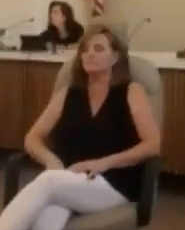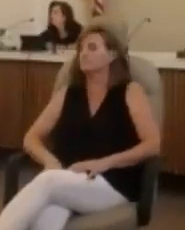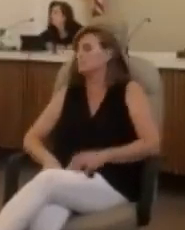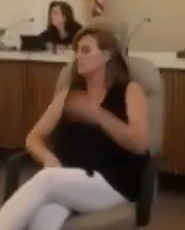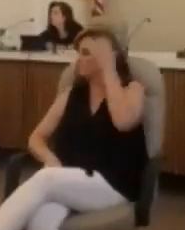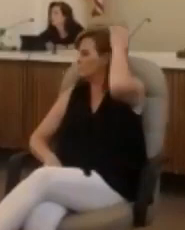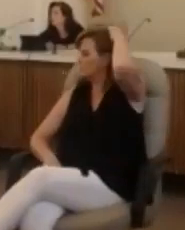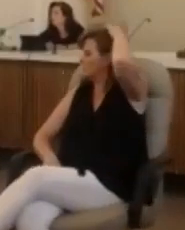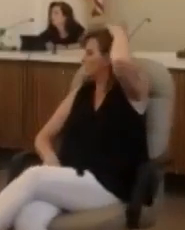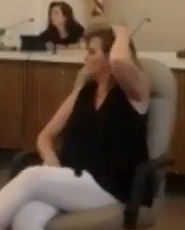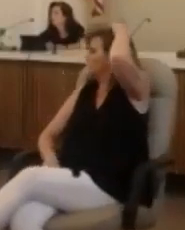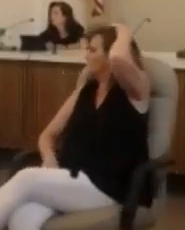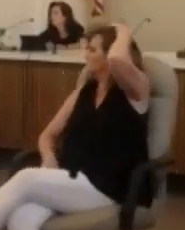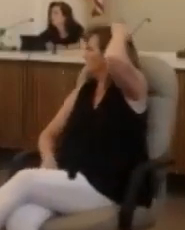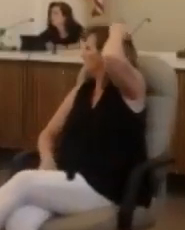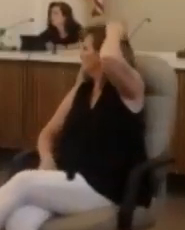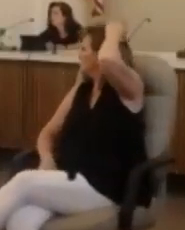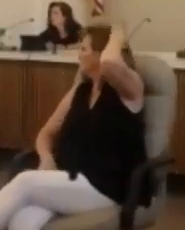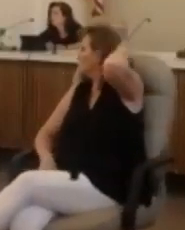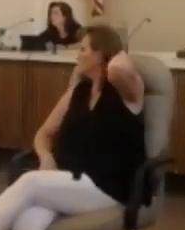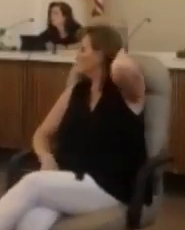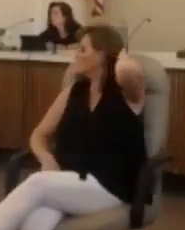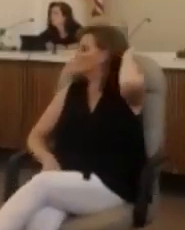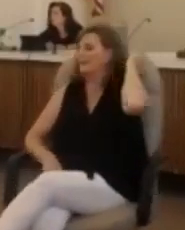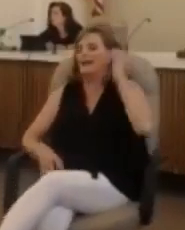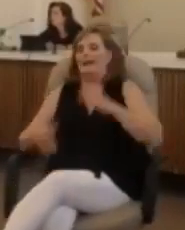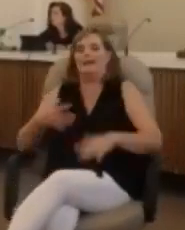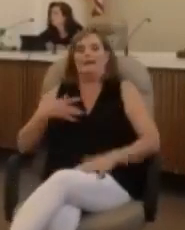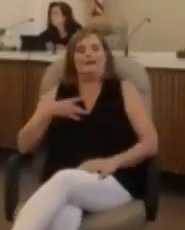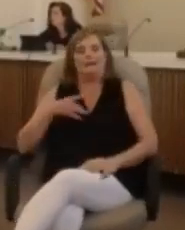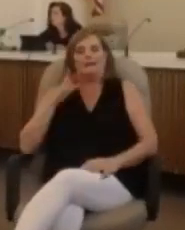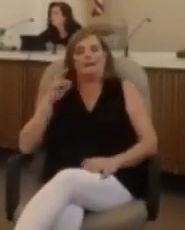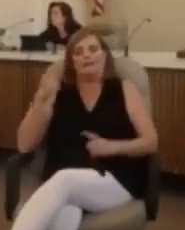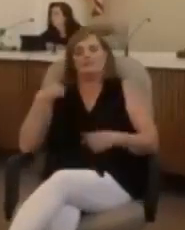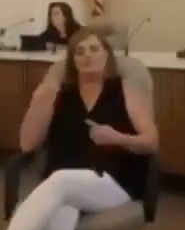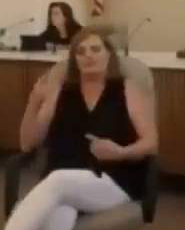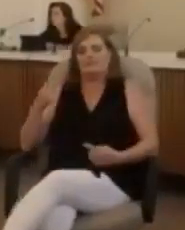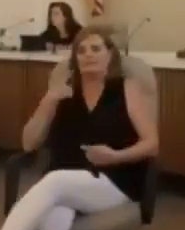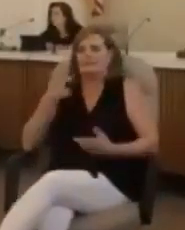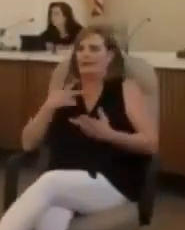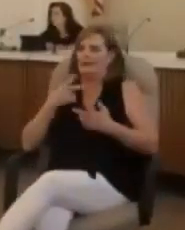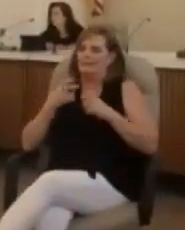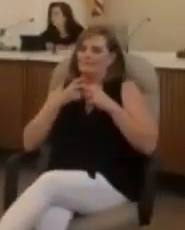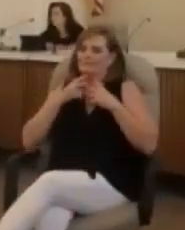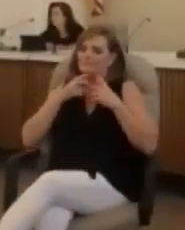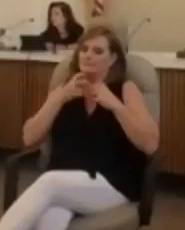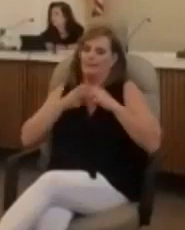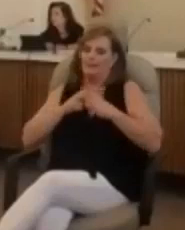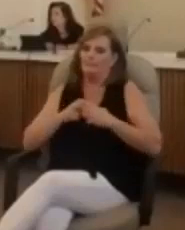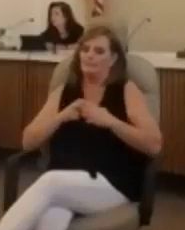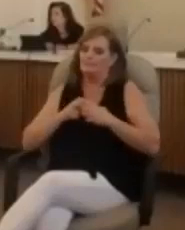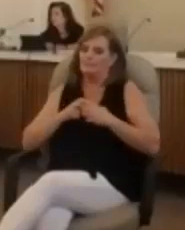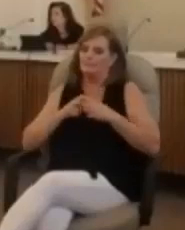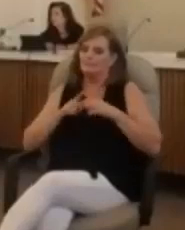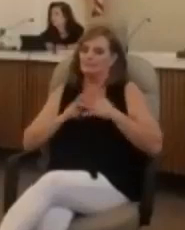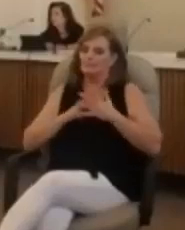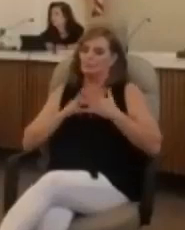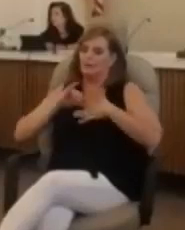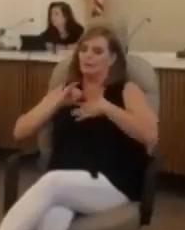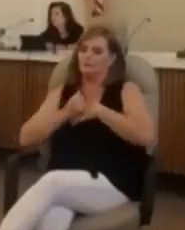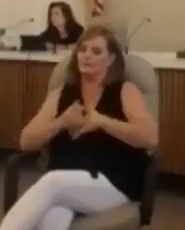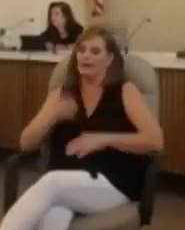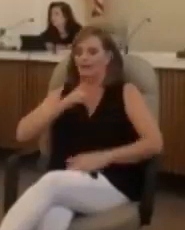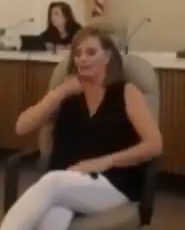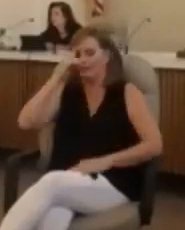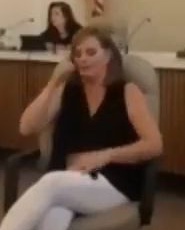right now. As for me, I've had a problem with this project from the very start. I think it's going to change the character